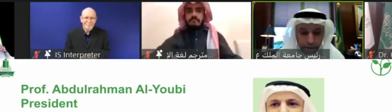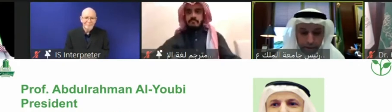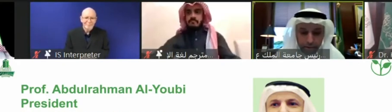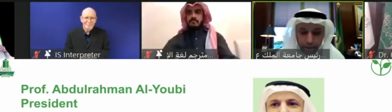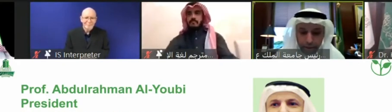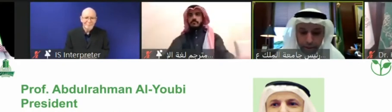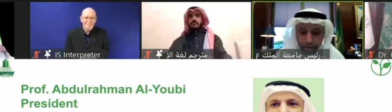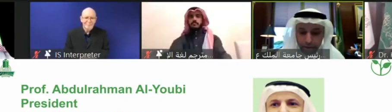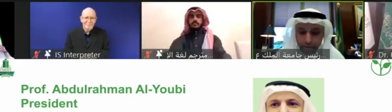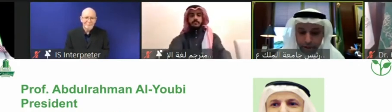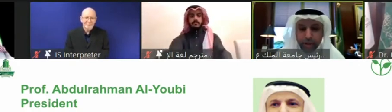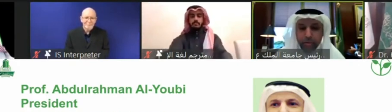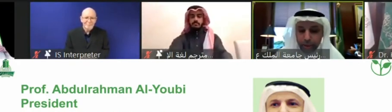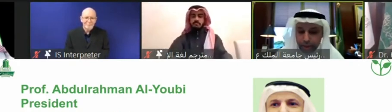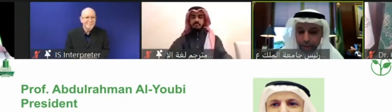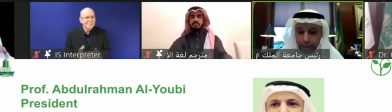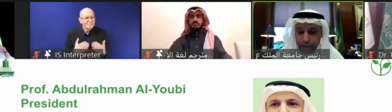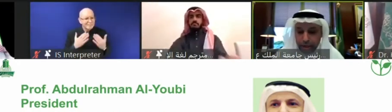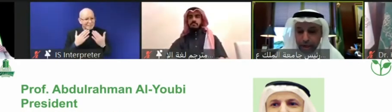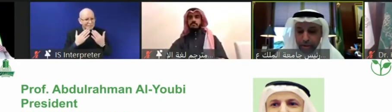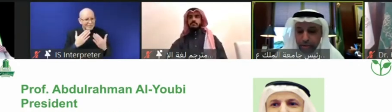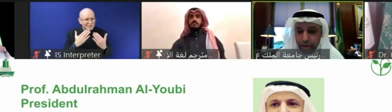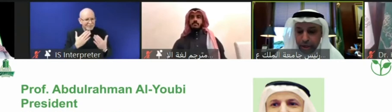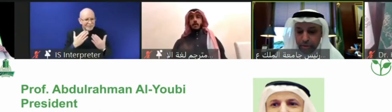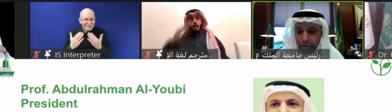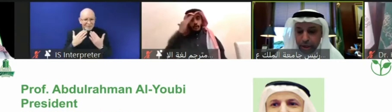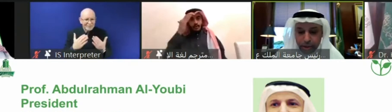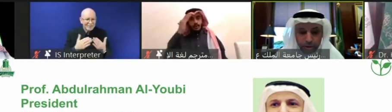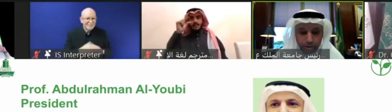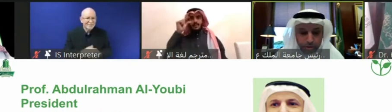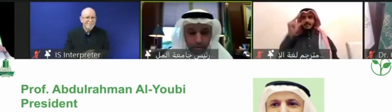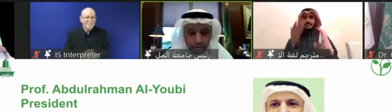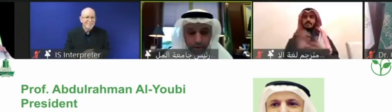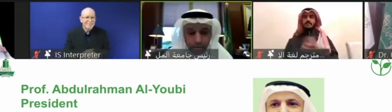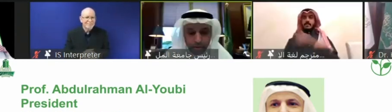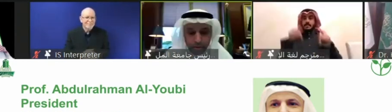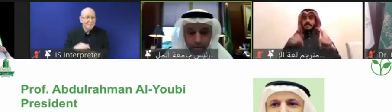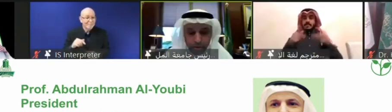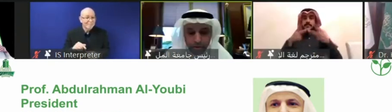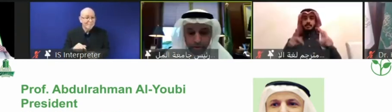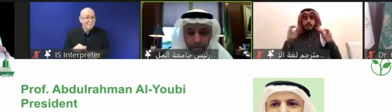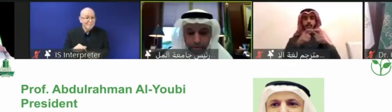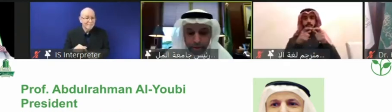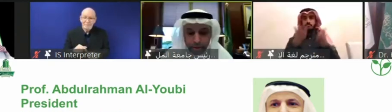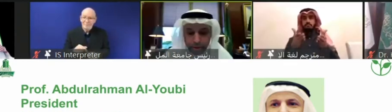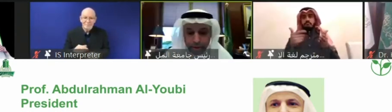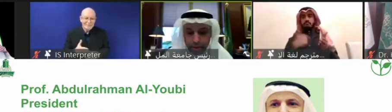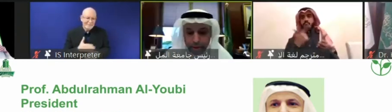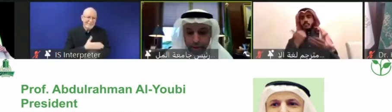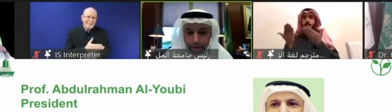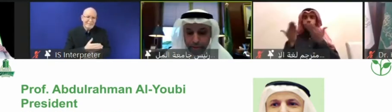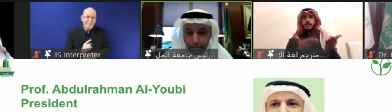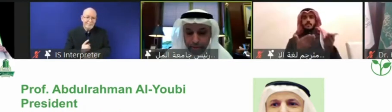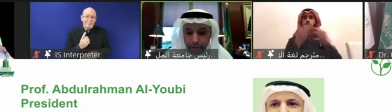In the beginning of this vital meeting, I would like to welcome all of you,